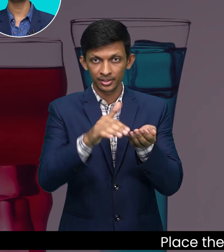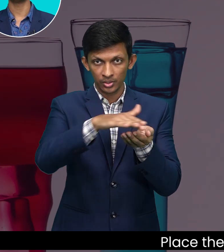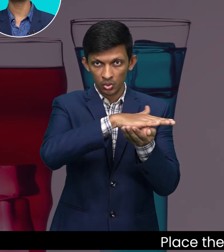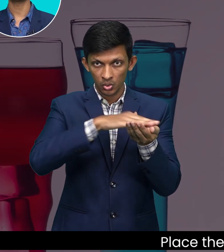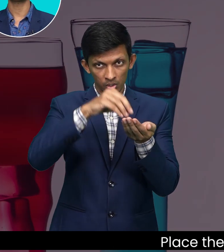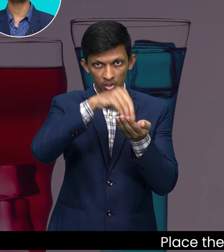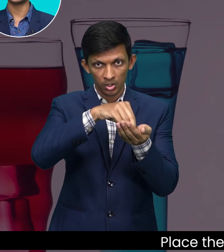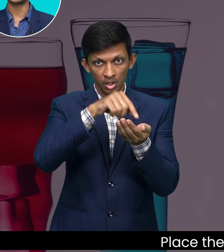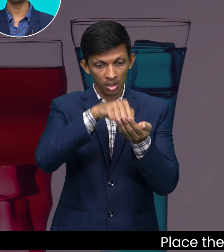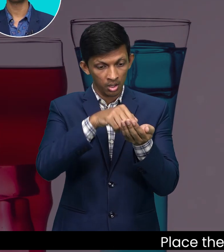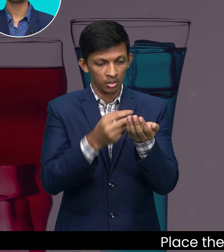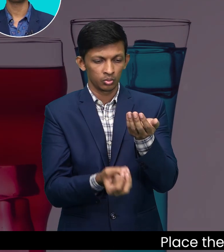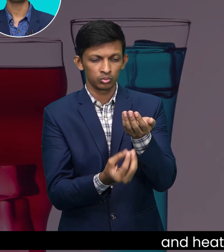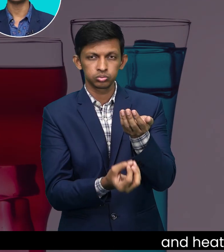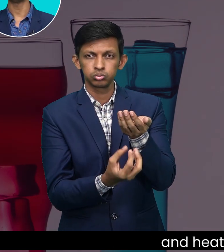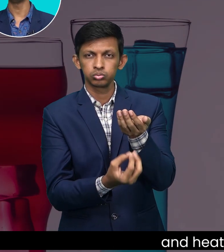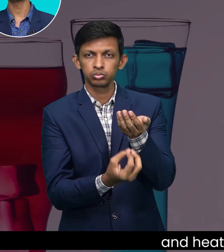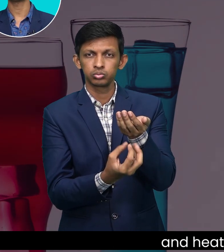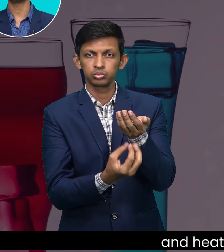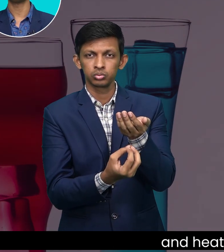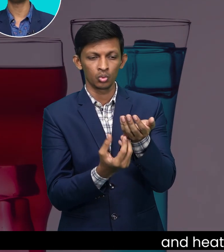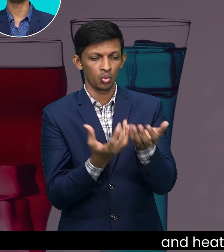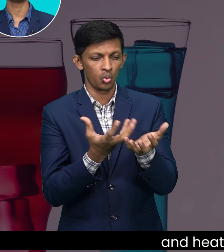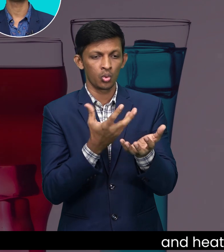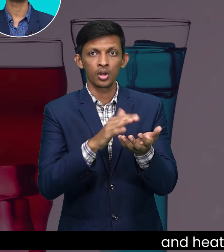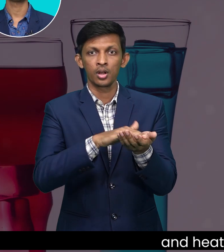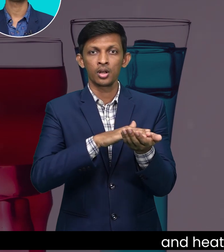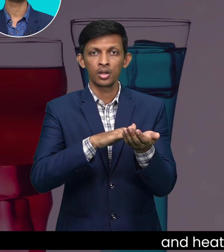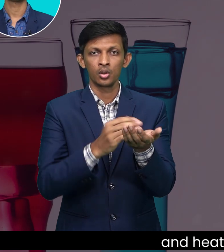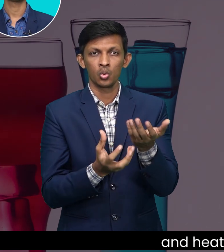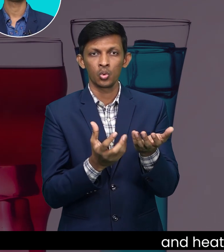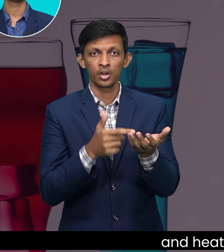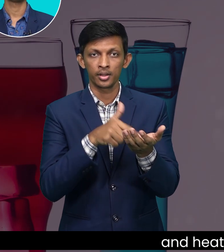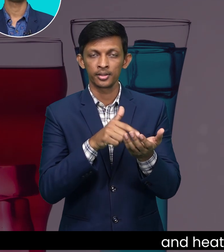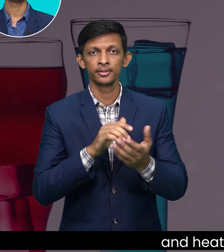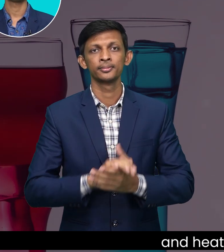Place the dish on a stand and heat it with a burner.